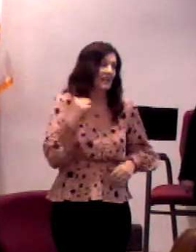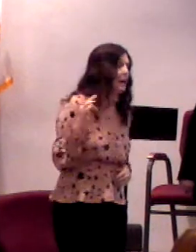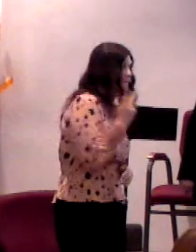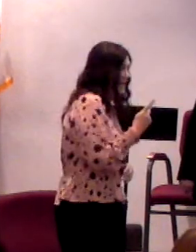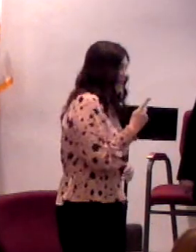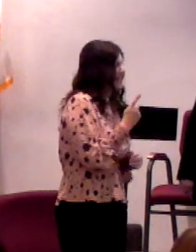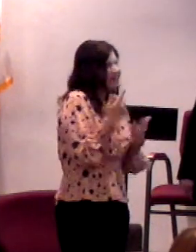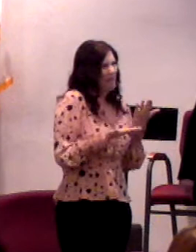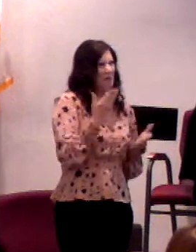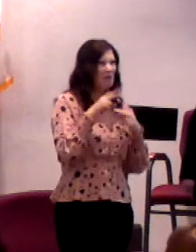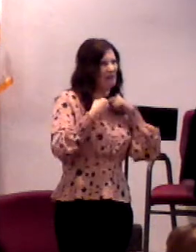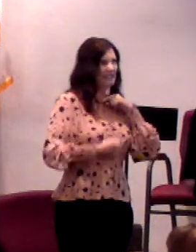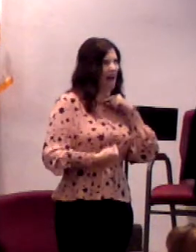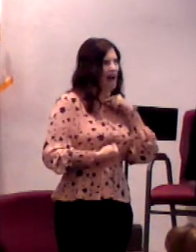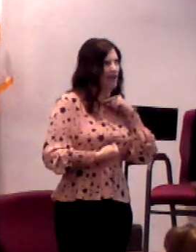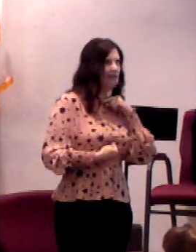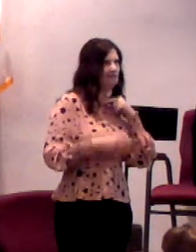a tie on for a change.